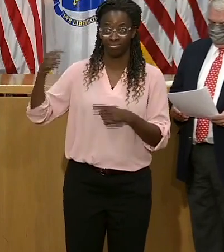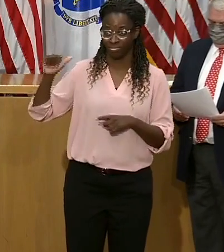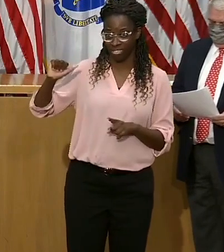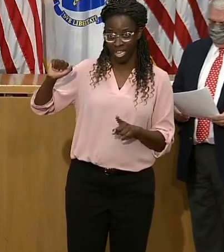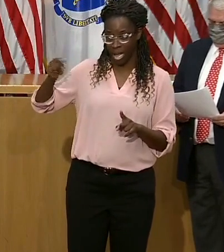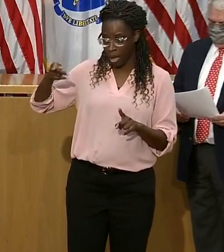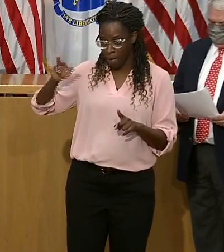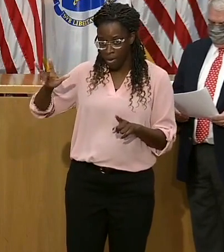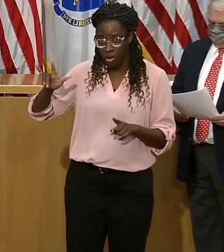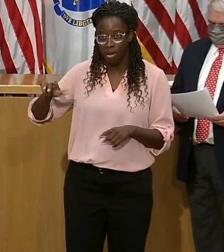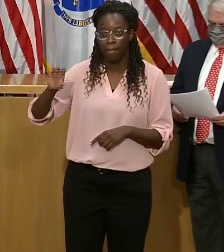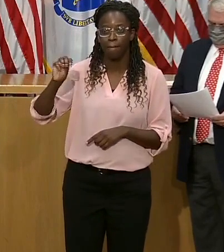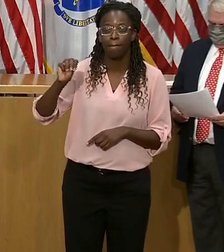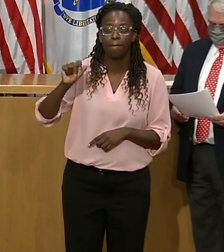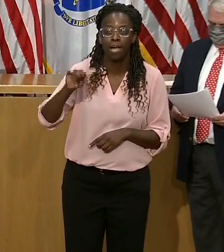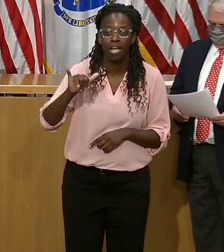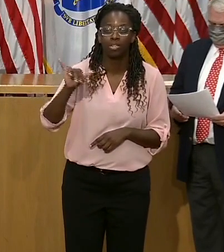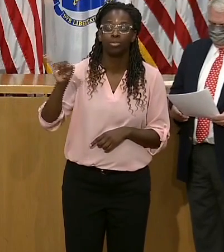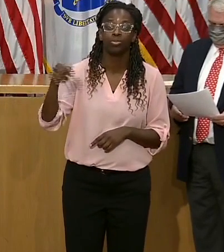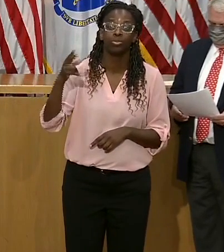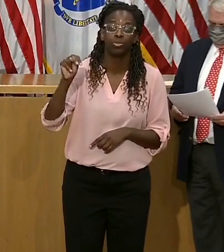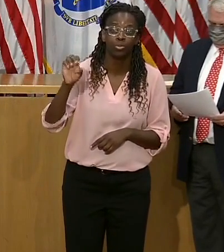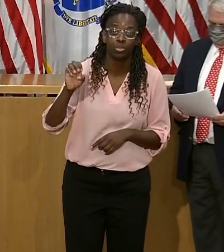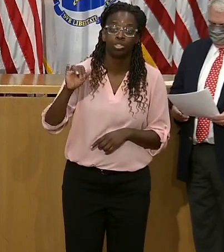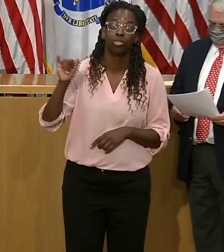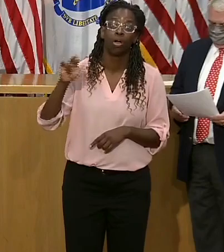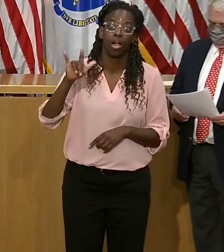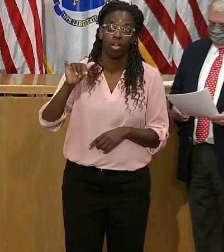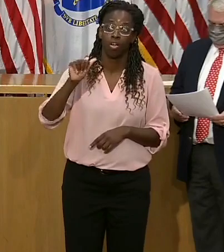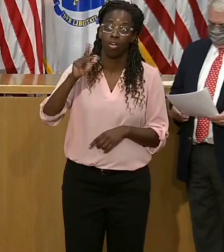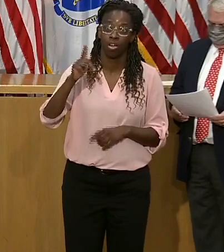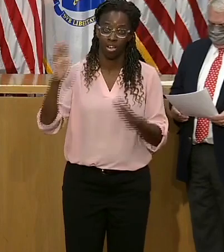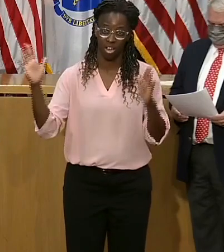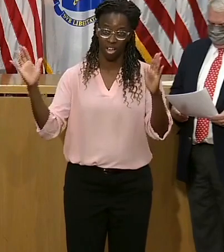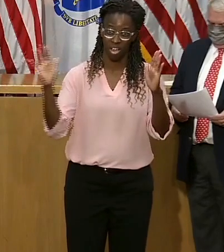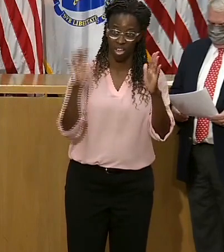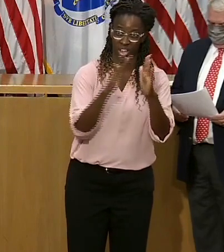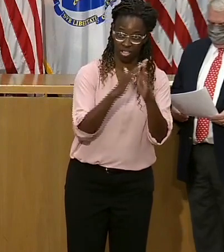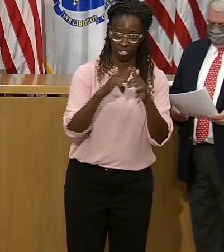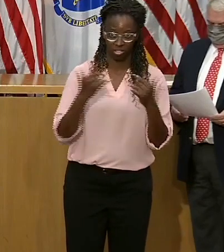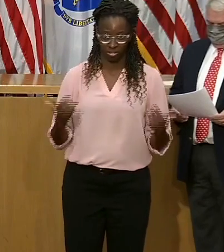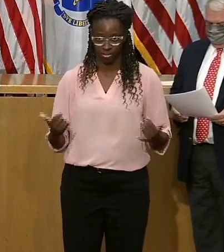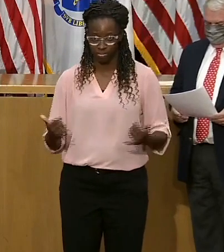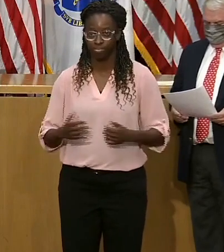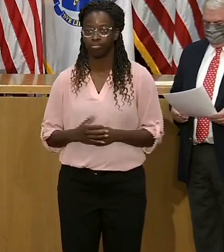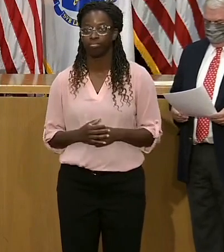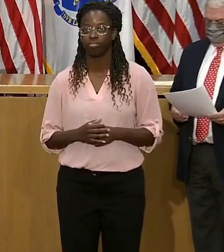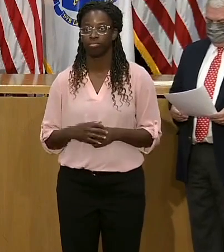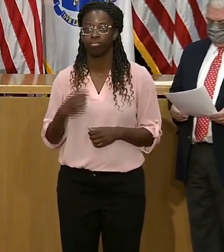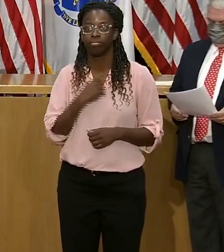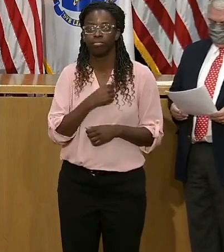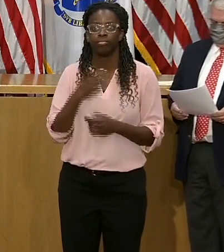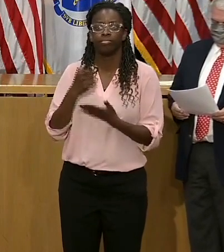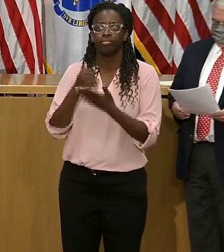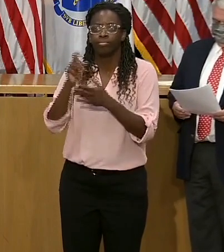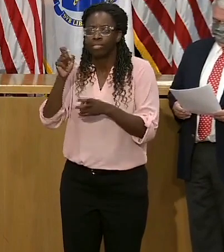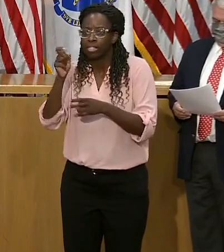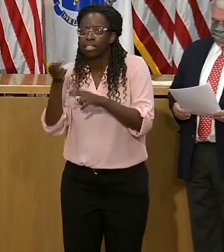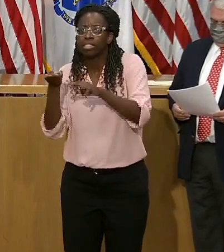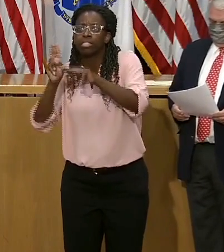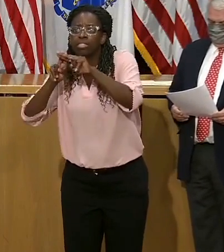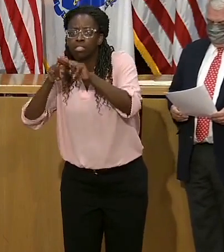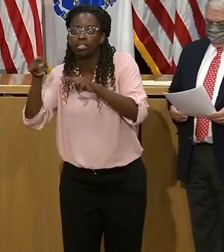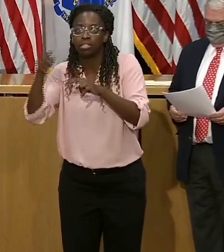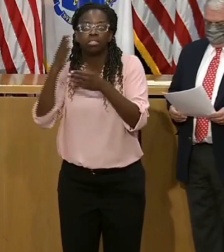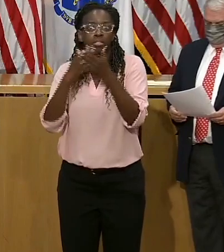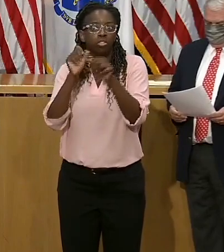sector jobs have been added. That's around 41%, but we still have a long way to go in order to achieve full employment.